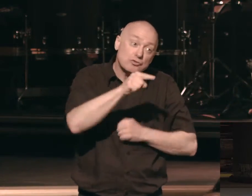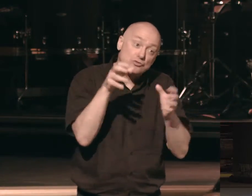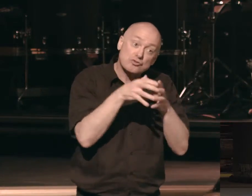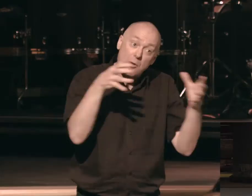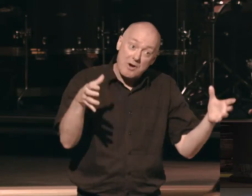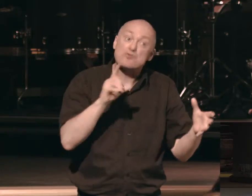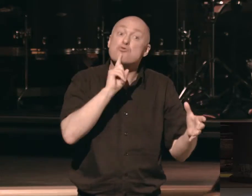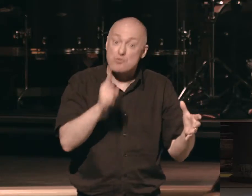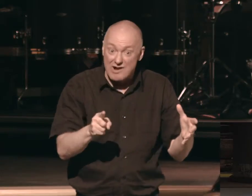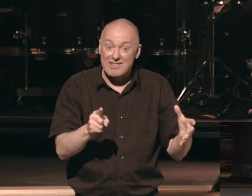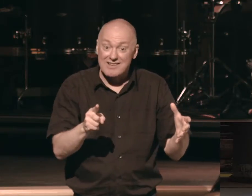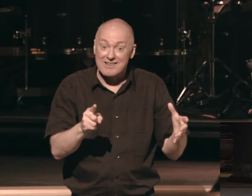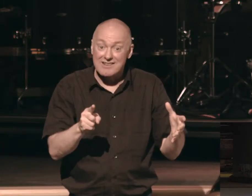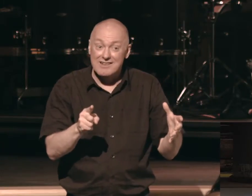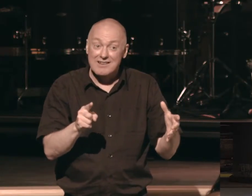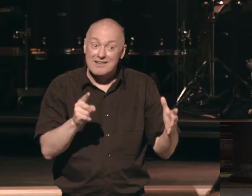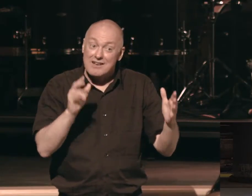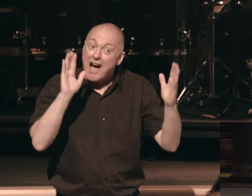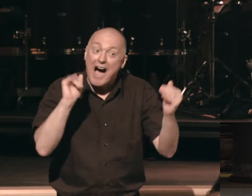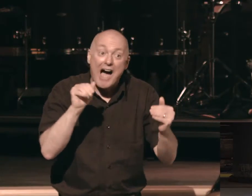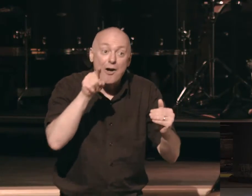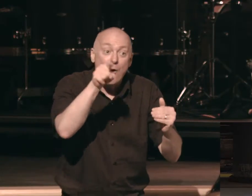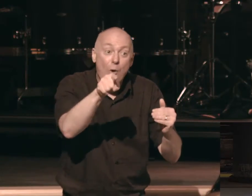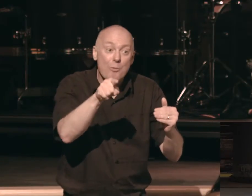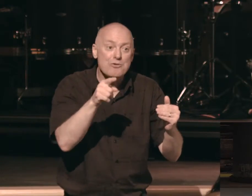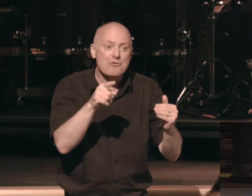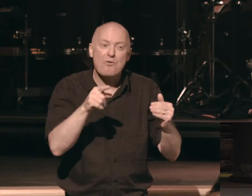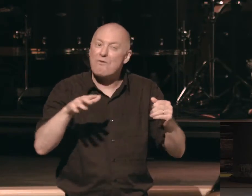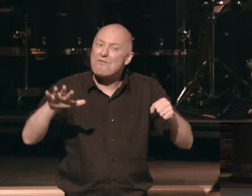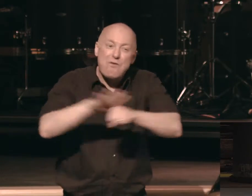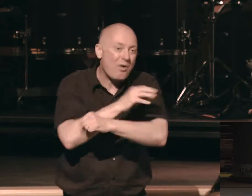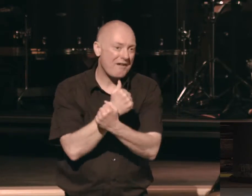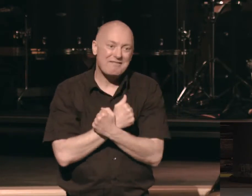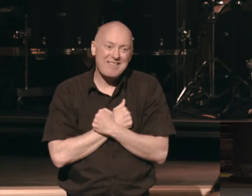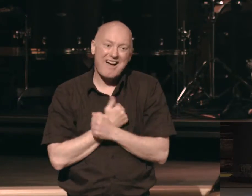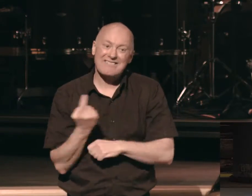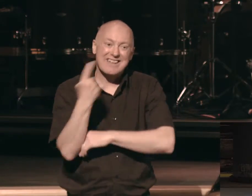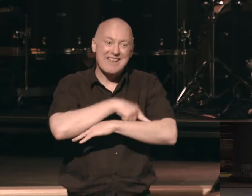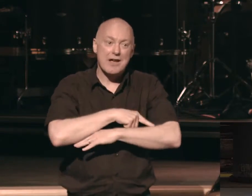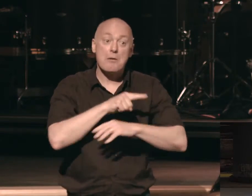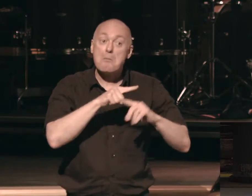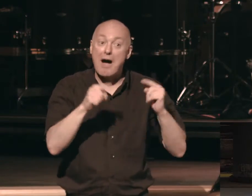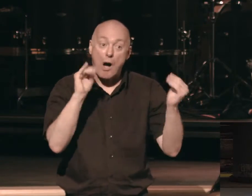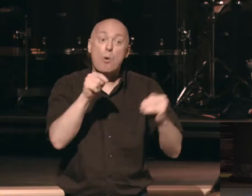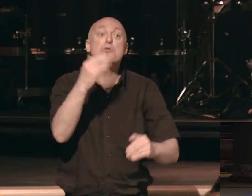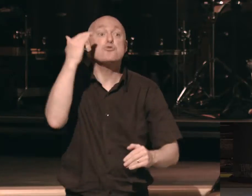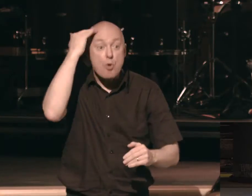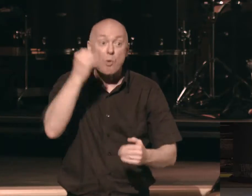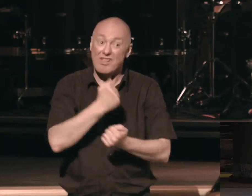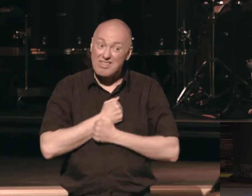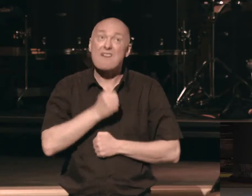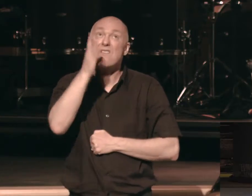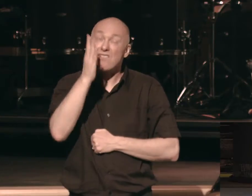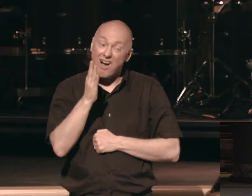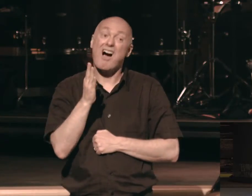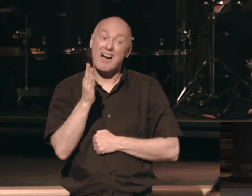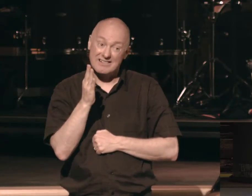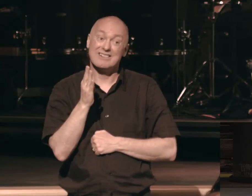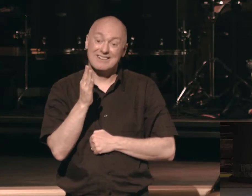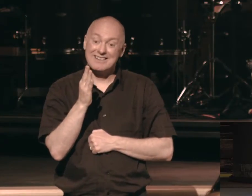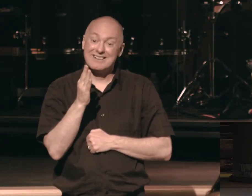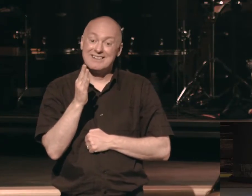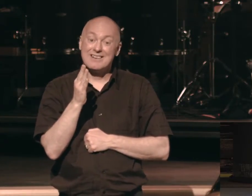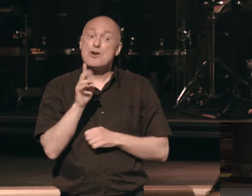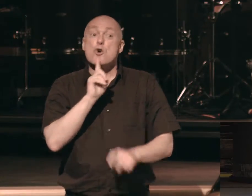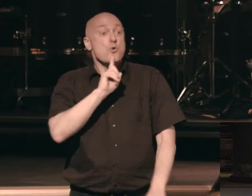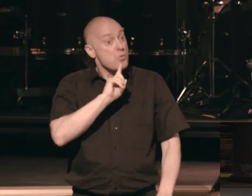how much he loves you. I mean, really, when it comes down to it, I hope you're showered with love today in an earthly sense, but I pray that you will know the love of